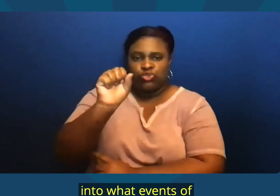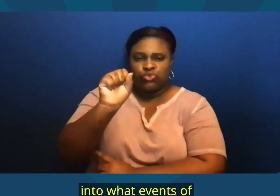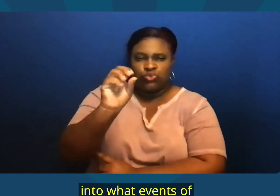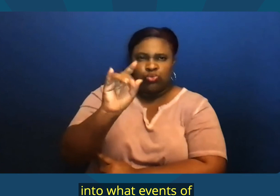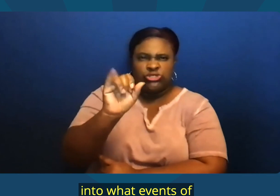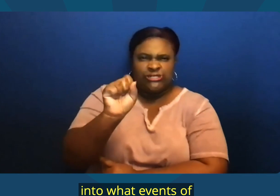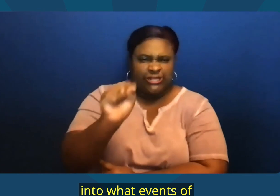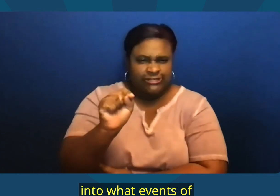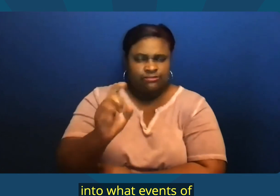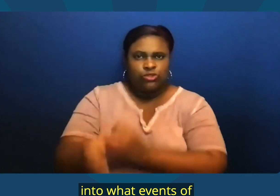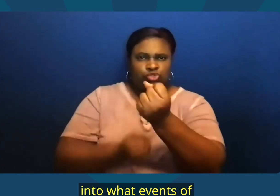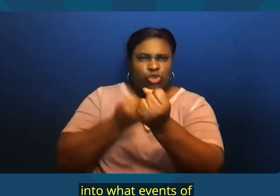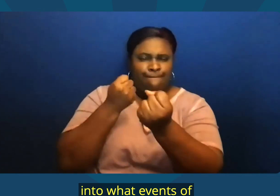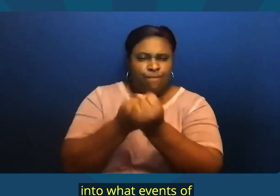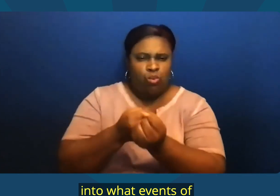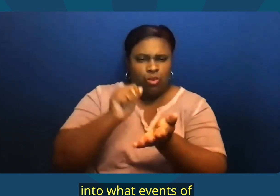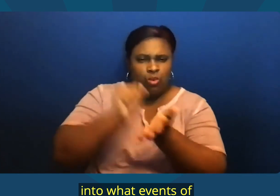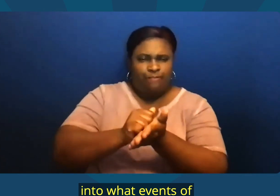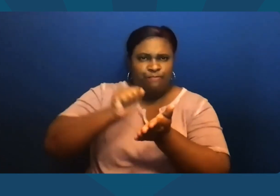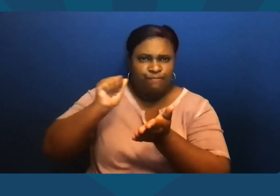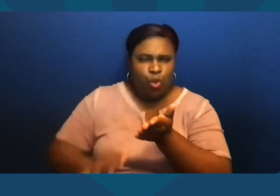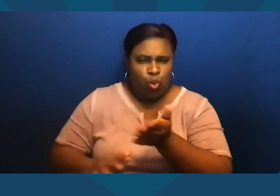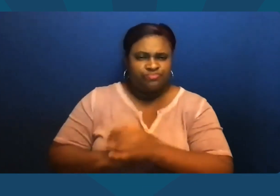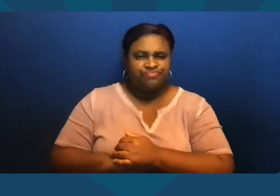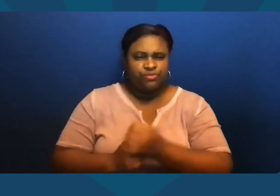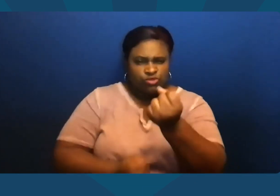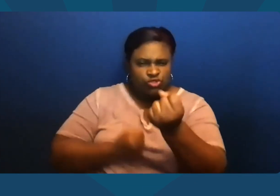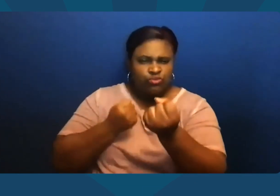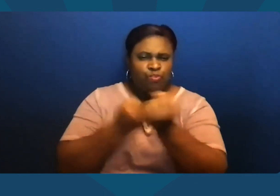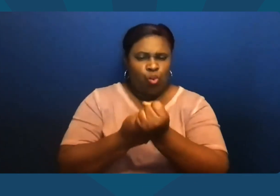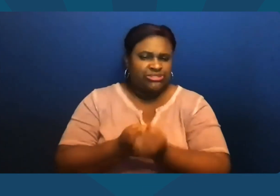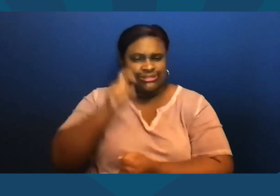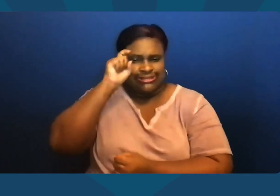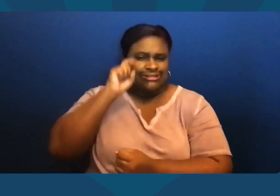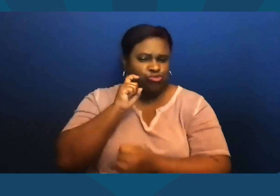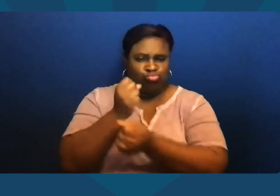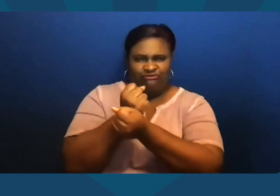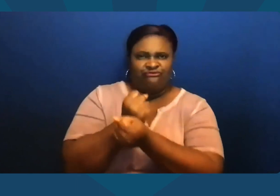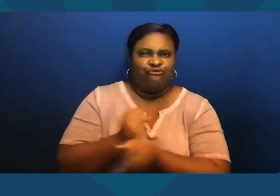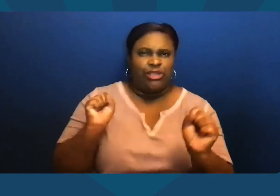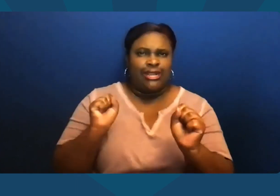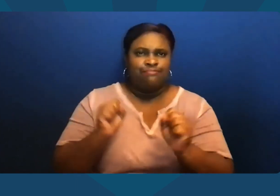what events of this year have showcased are the fruits of socialist,